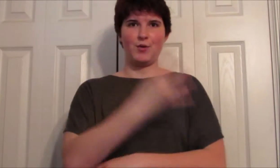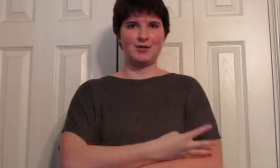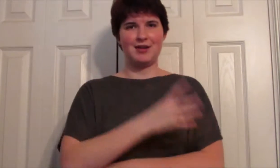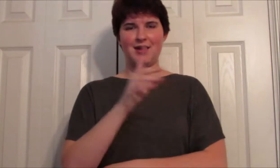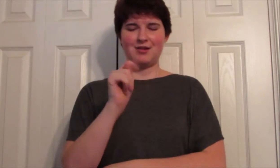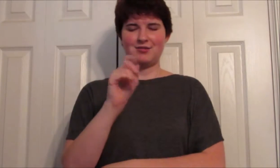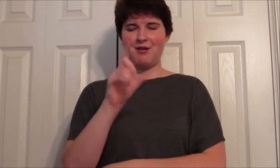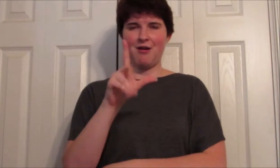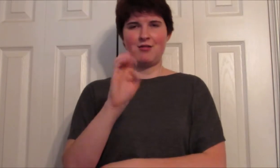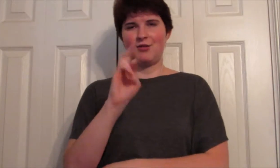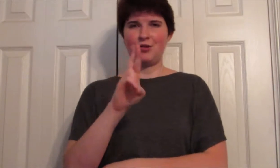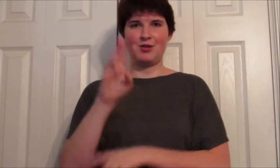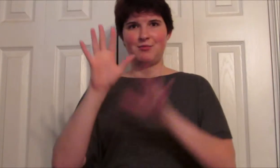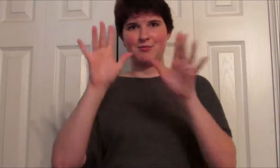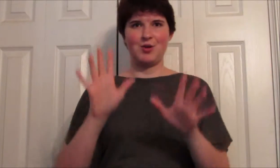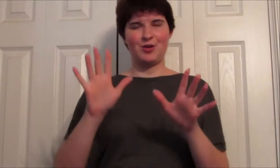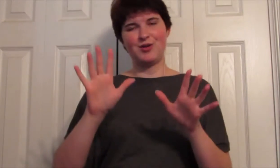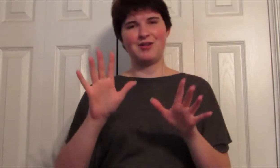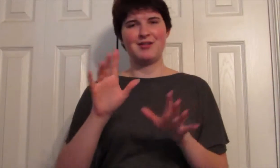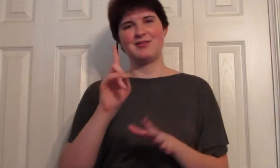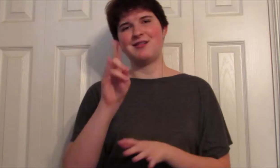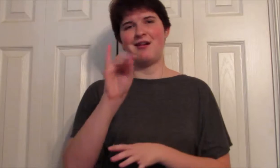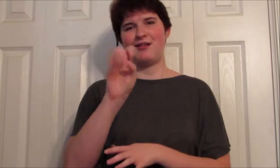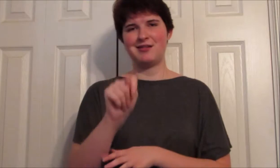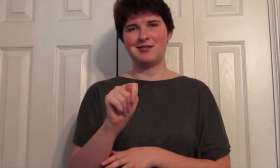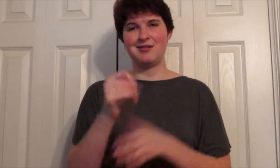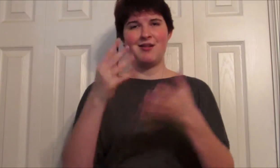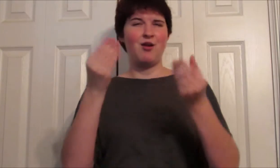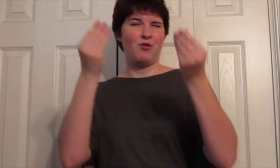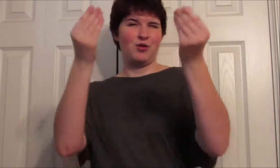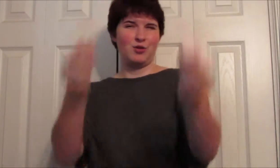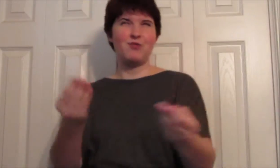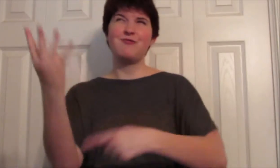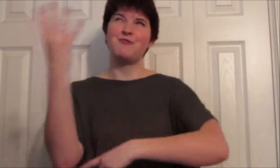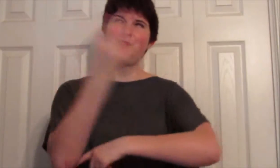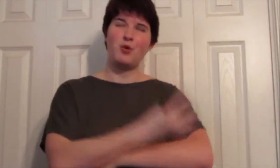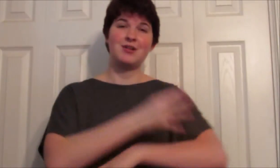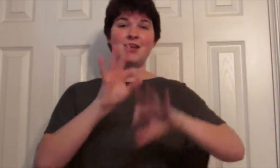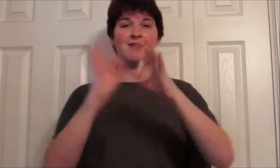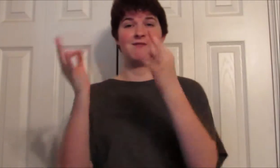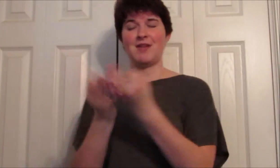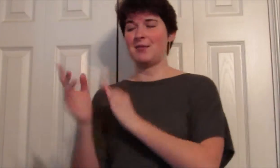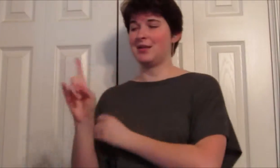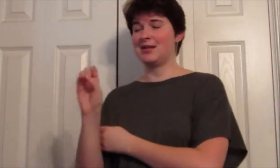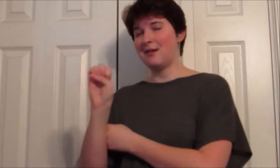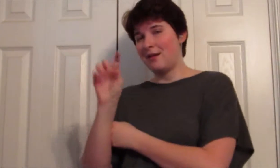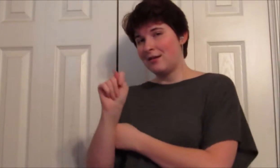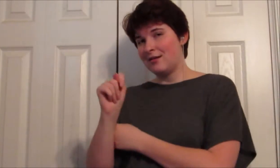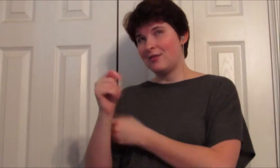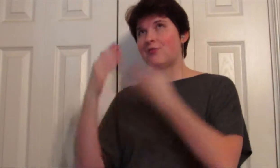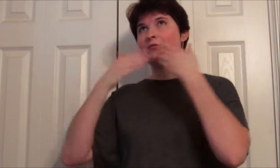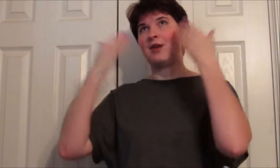four-day toddler miracle diet, is offer you a sort of four-day family diet of